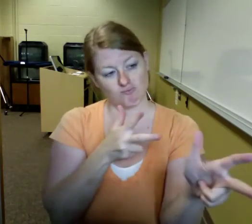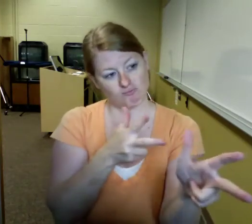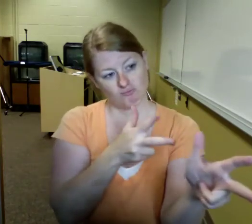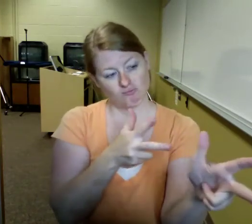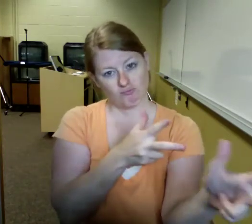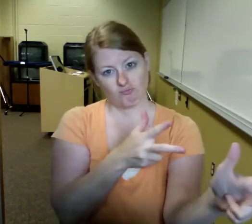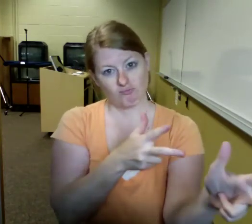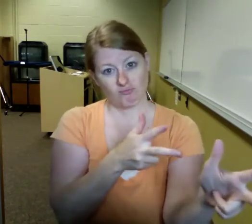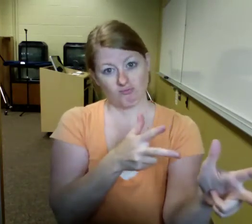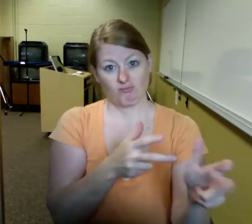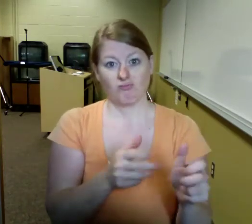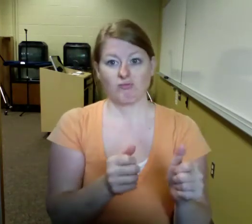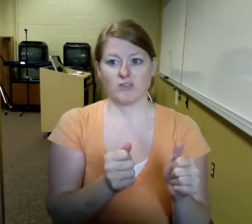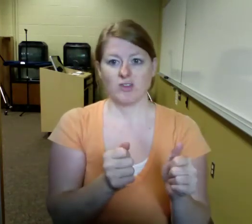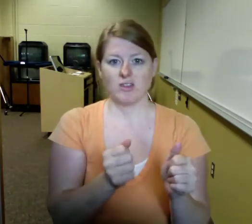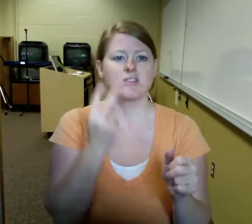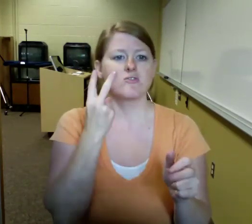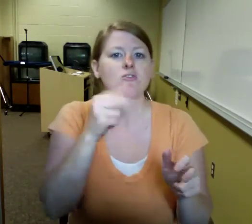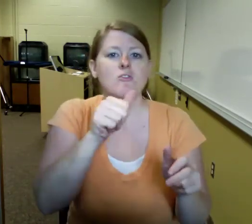With other movement in the vehicle.